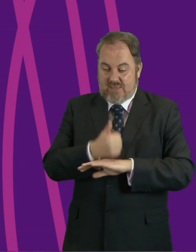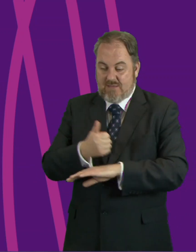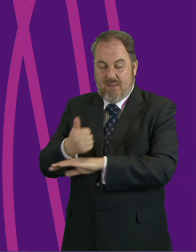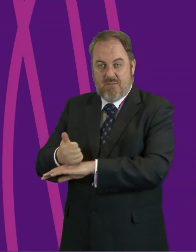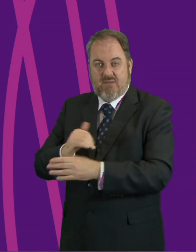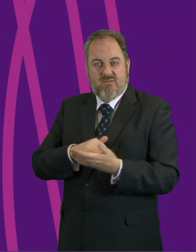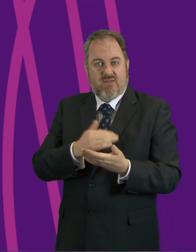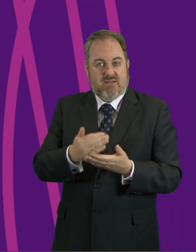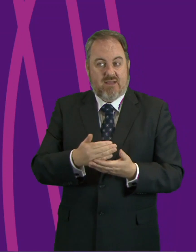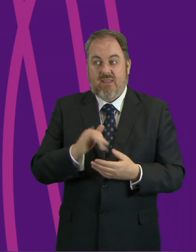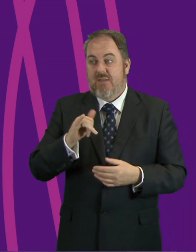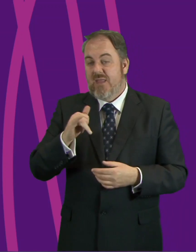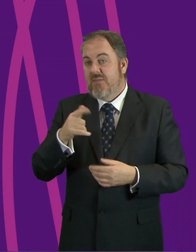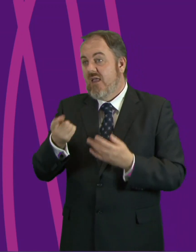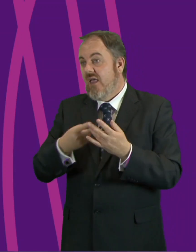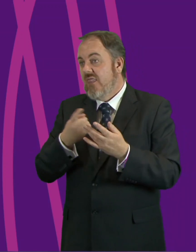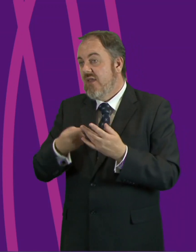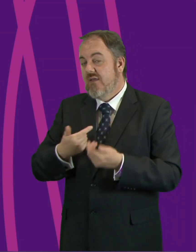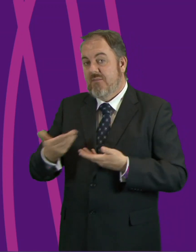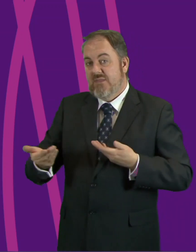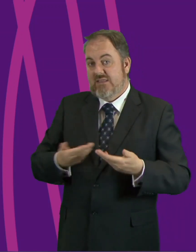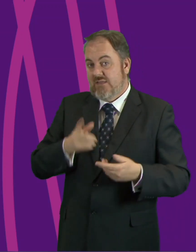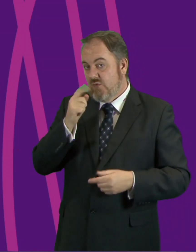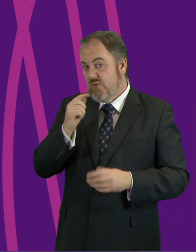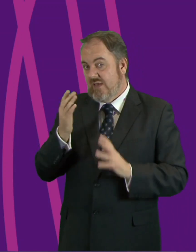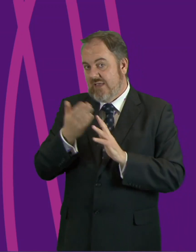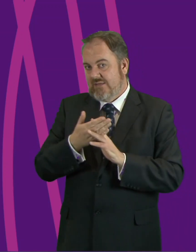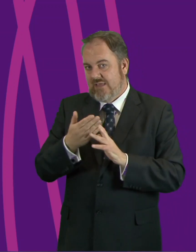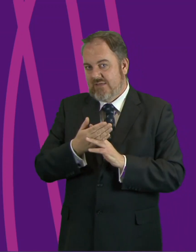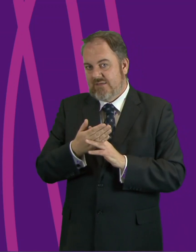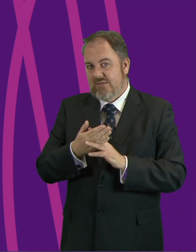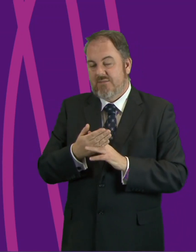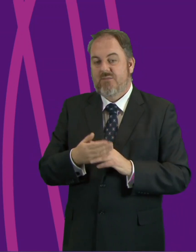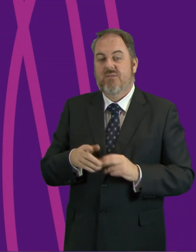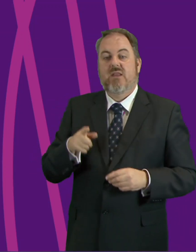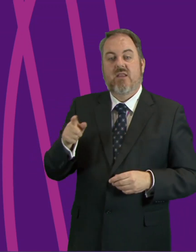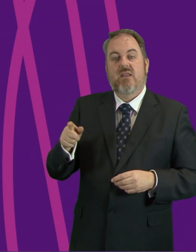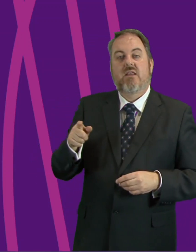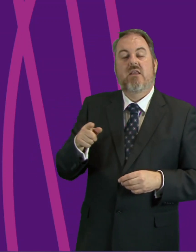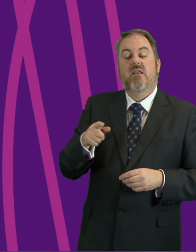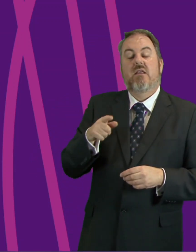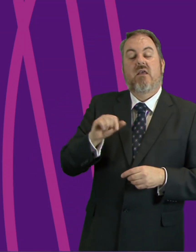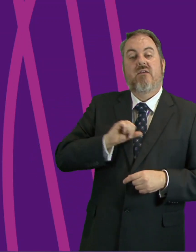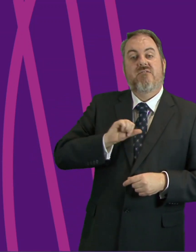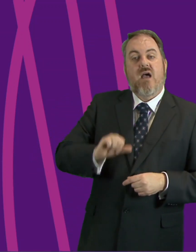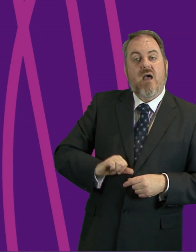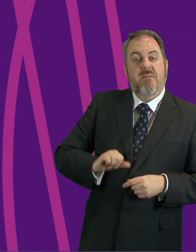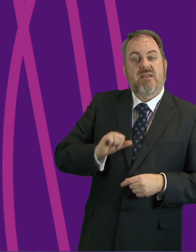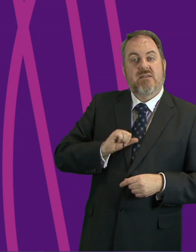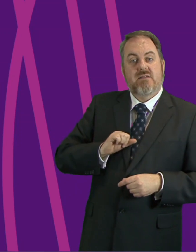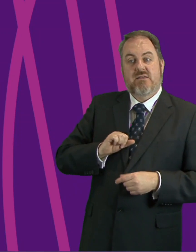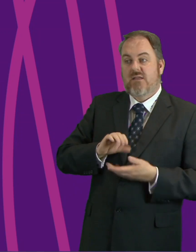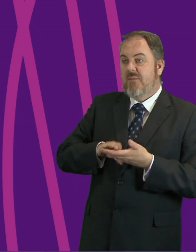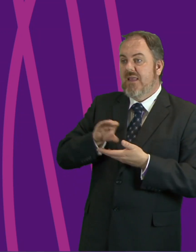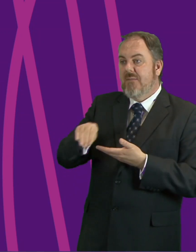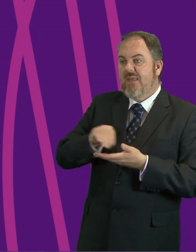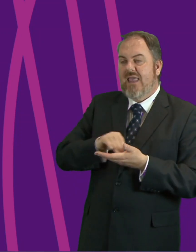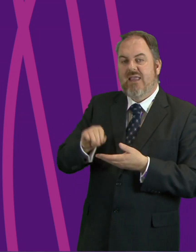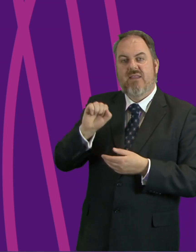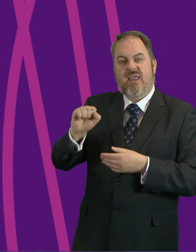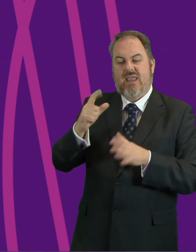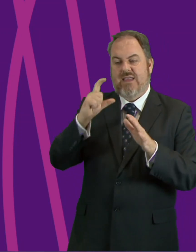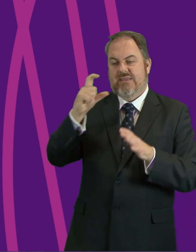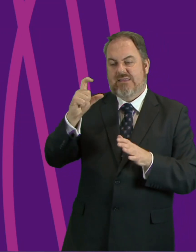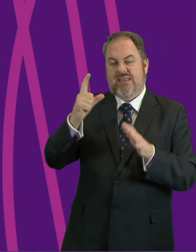also be eligible for. We are also delivering cap payments to farmers and crofters on time as part of the published schedule